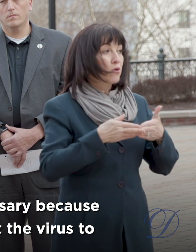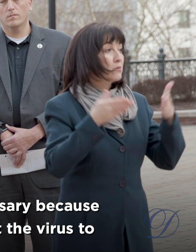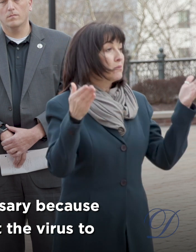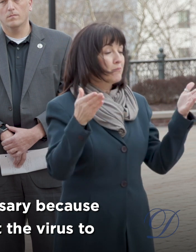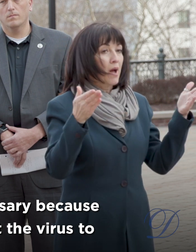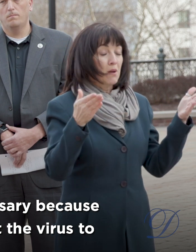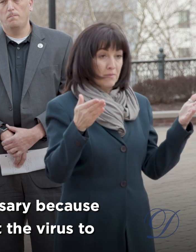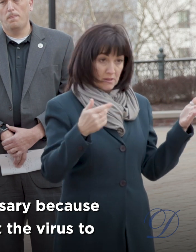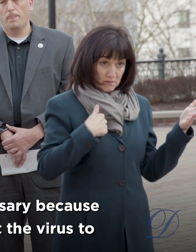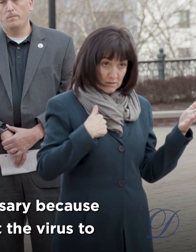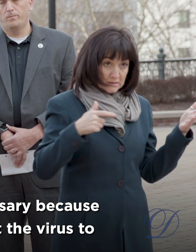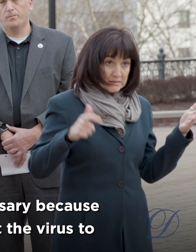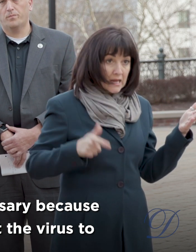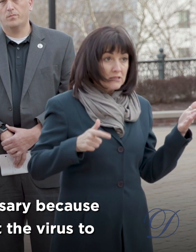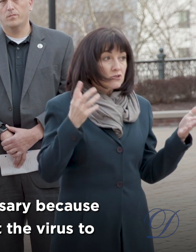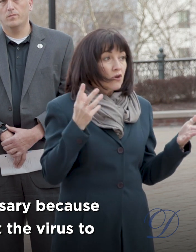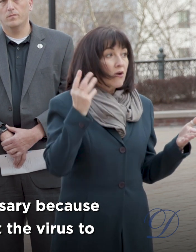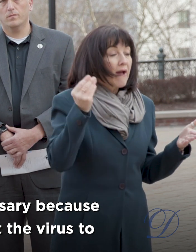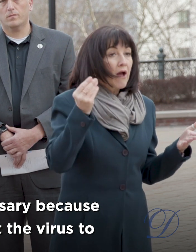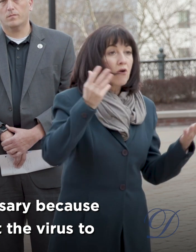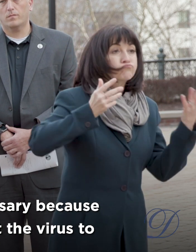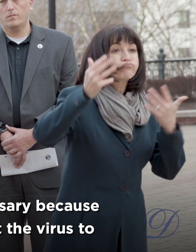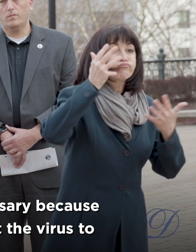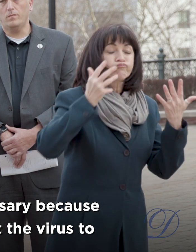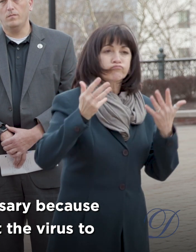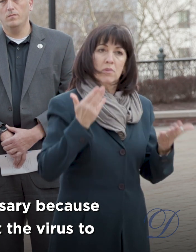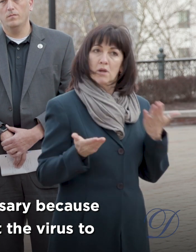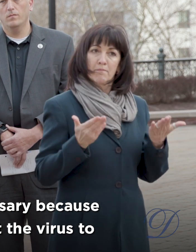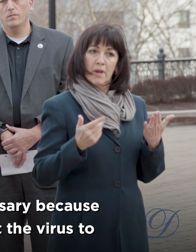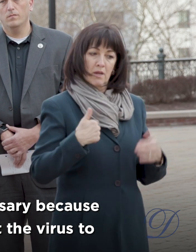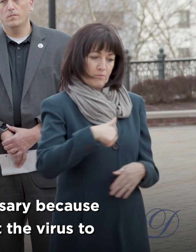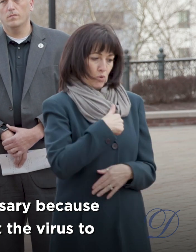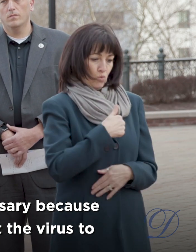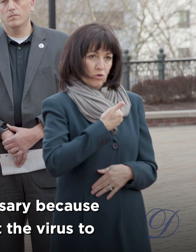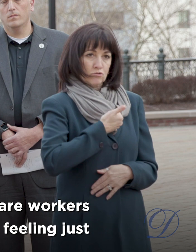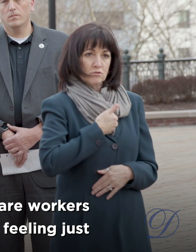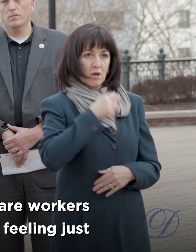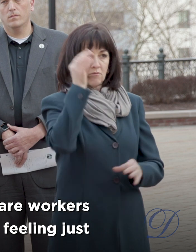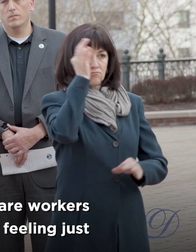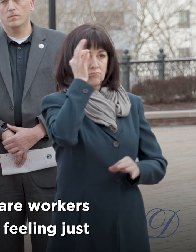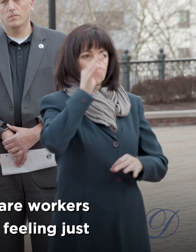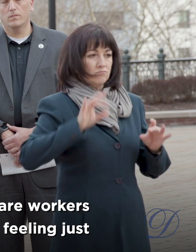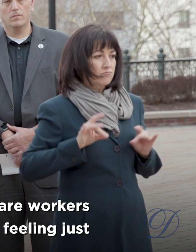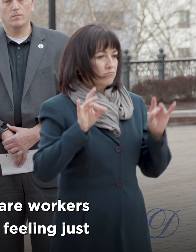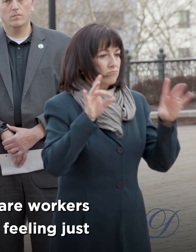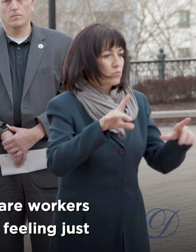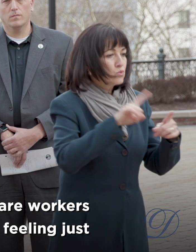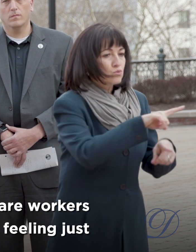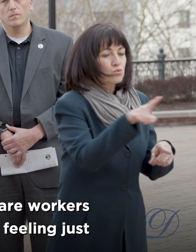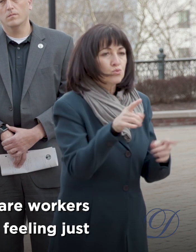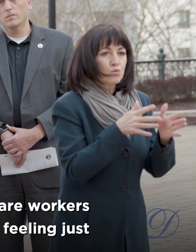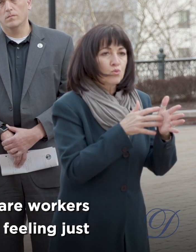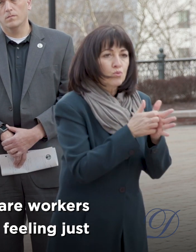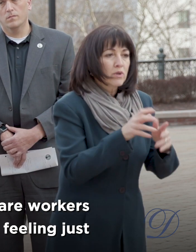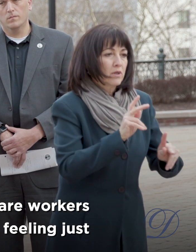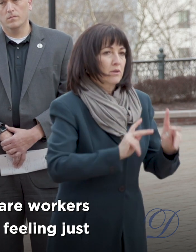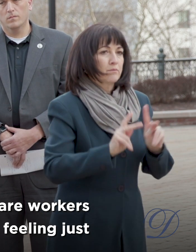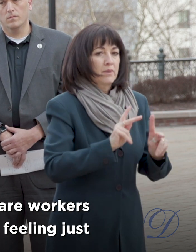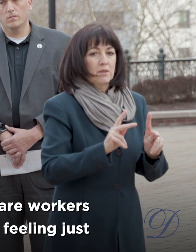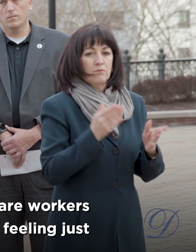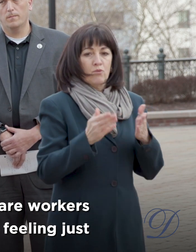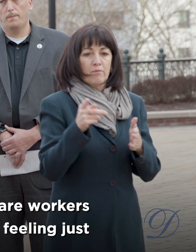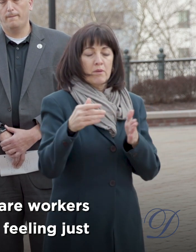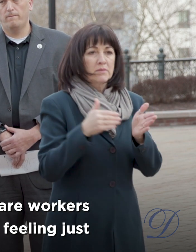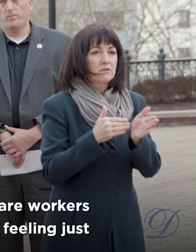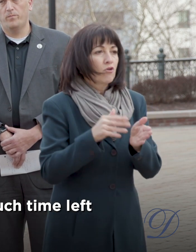it's necessary, because we might unknowingly transmit the virus to the vulnerable people, healthcare workers, or first